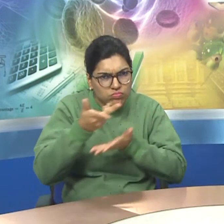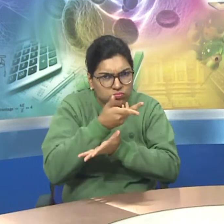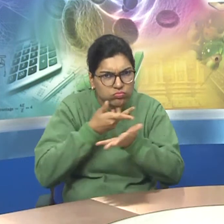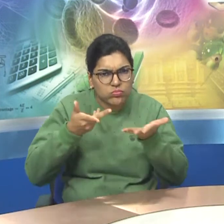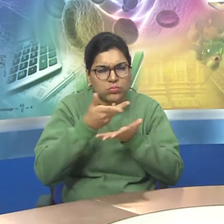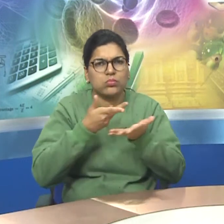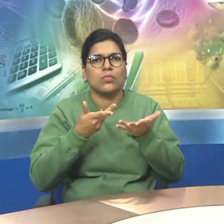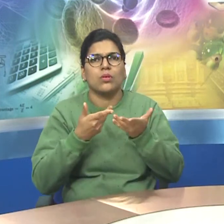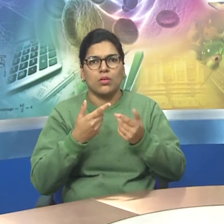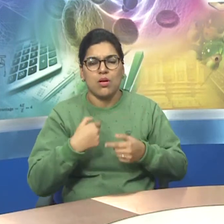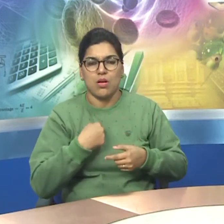Discussion.